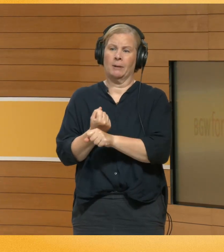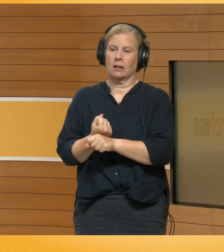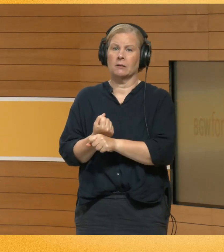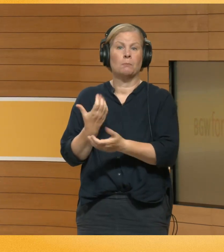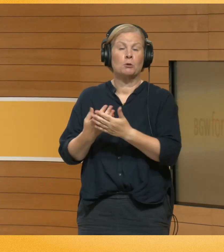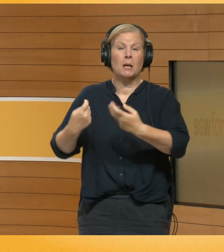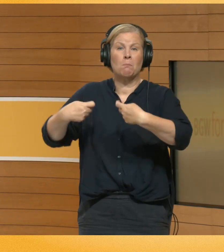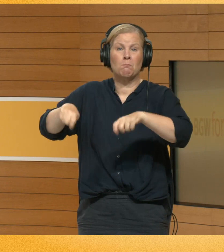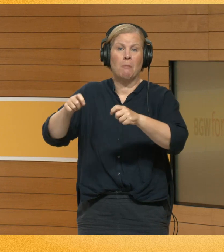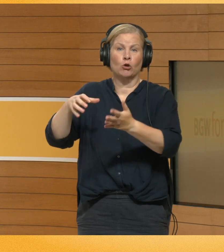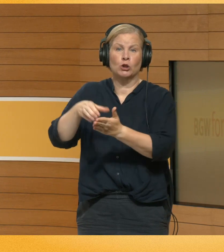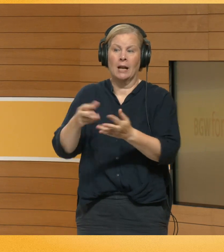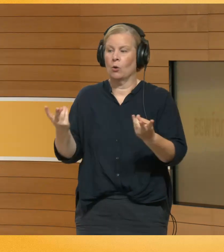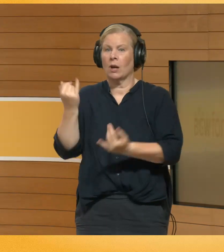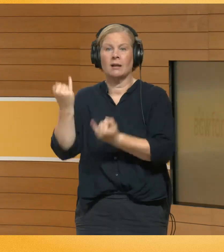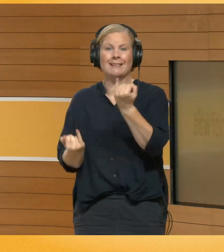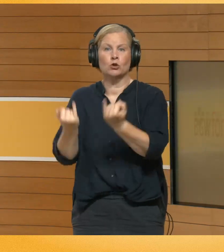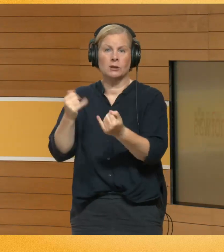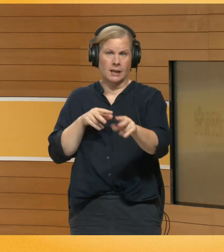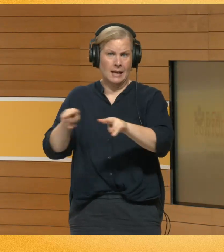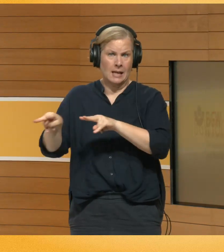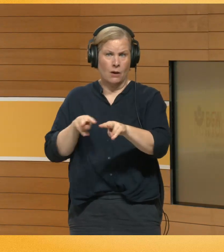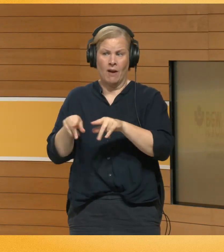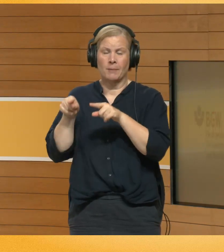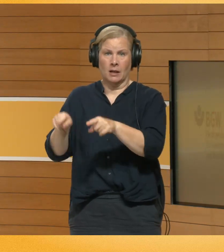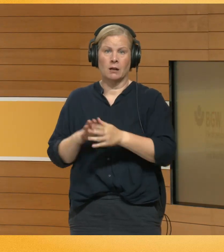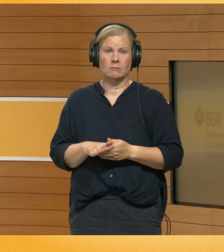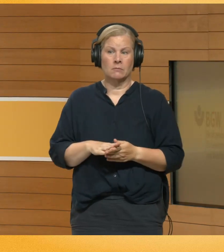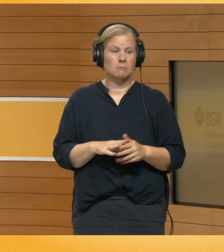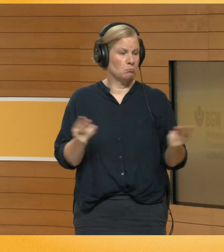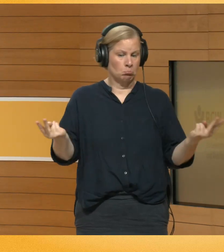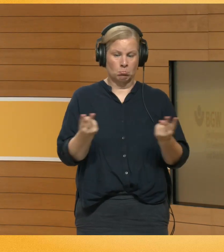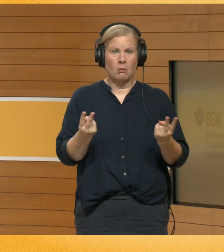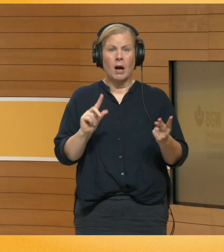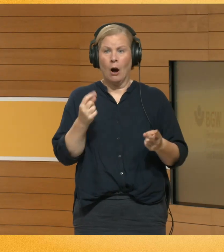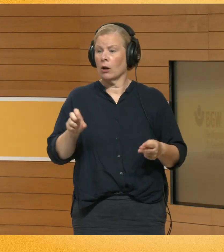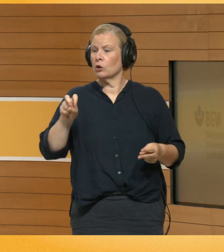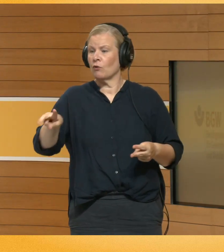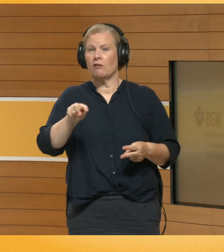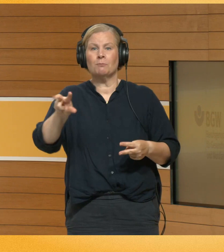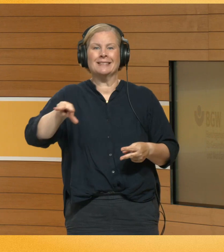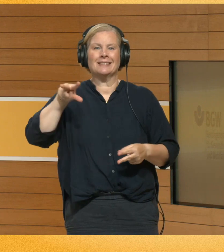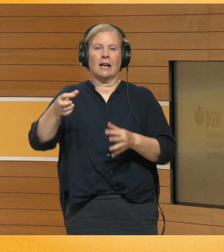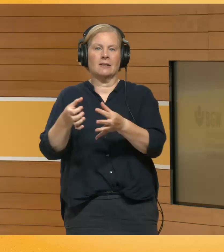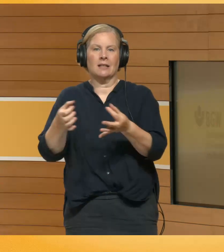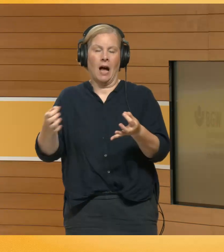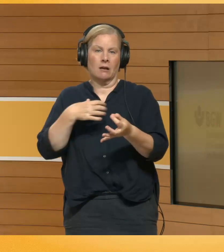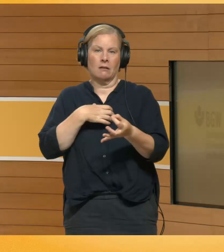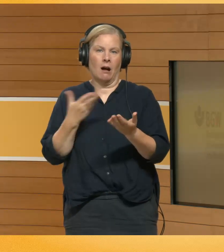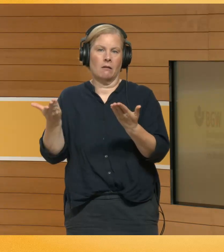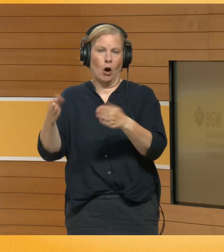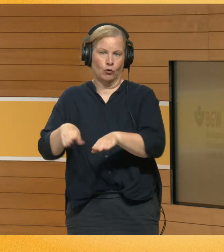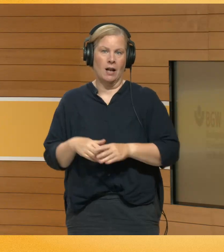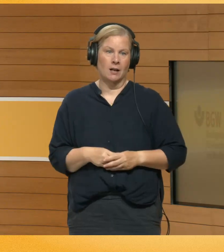really, healthcare workers have the same workload as those who are working in construction, for instance. They also have 12 to 3